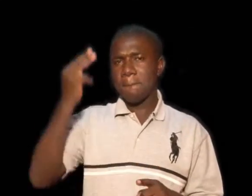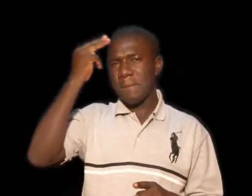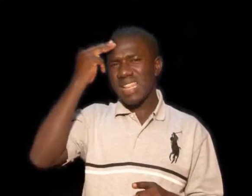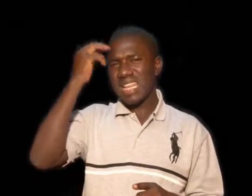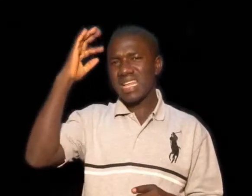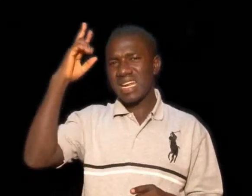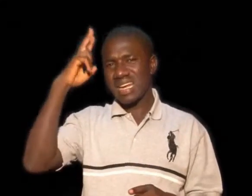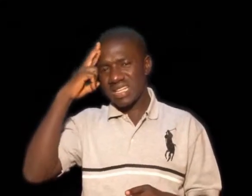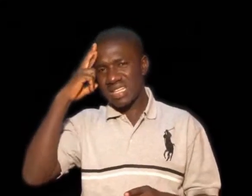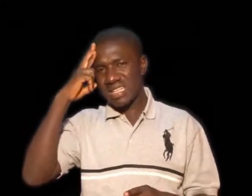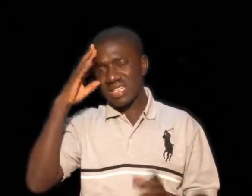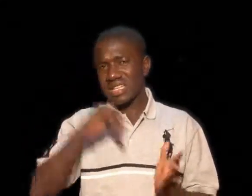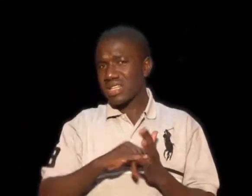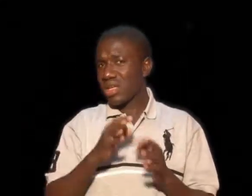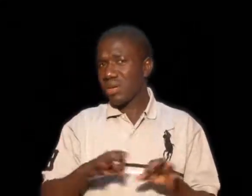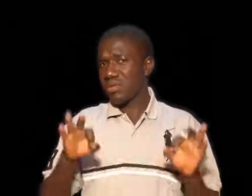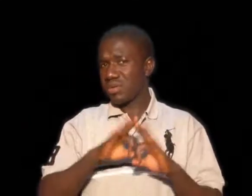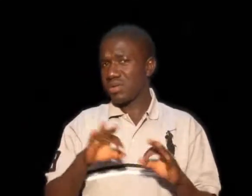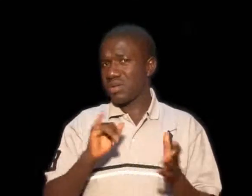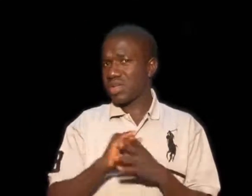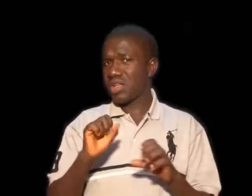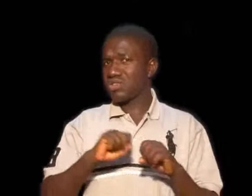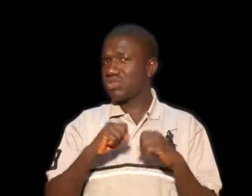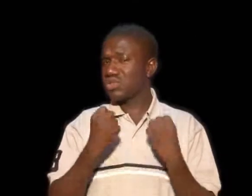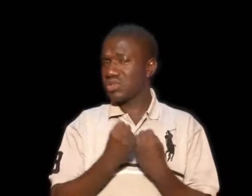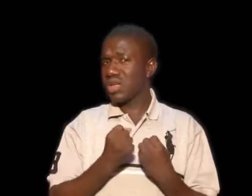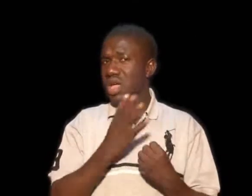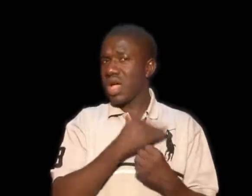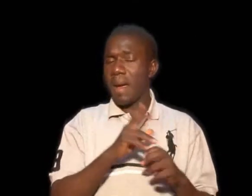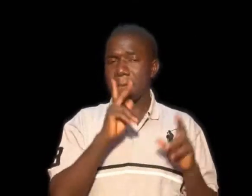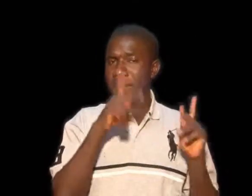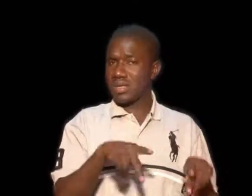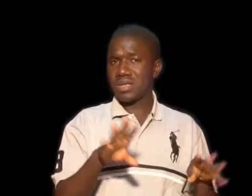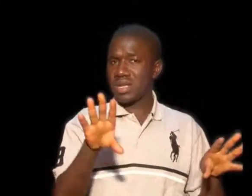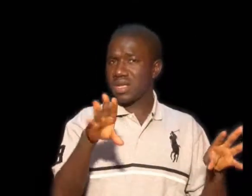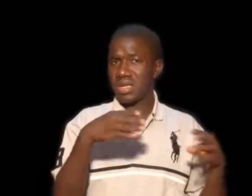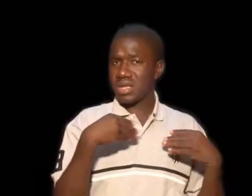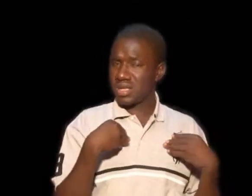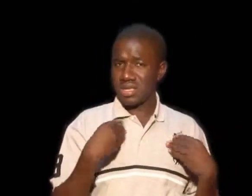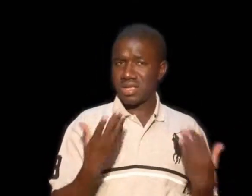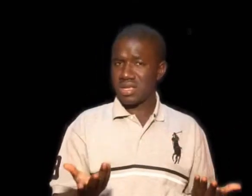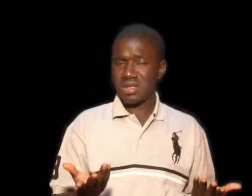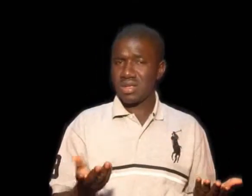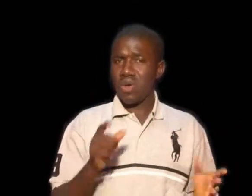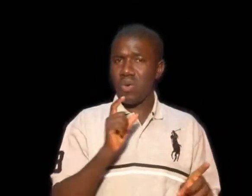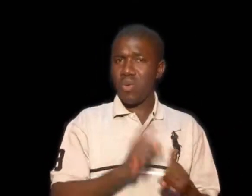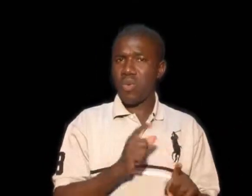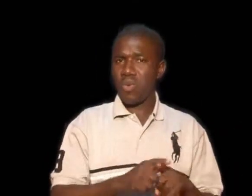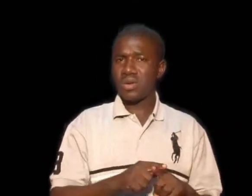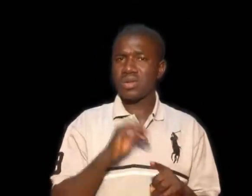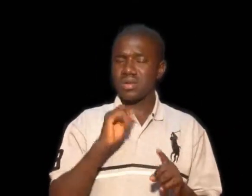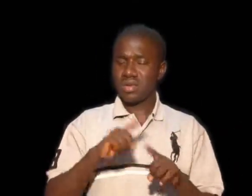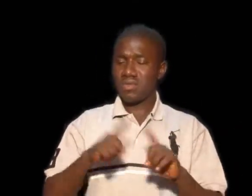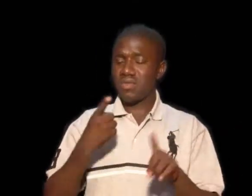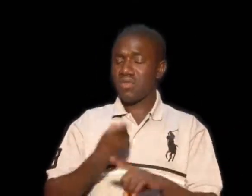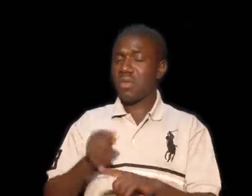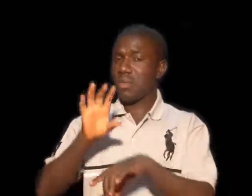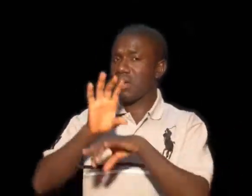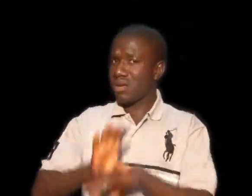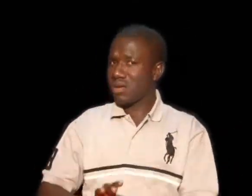retarded are derogatory. It is important to note that socially and personally acceptable terminology will differ